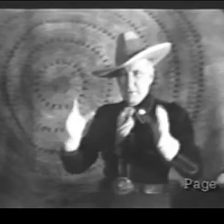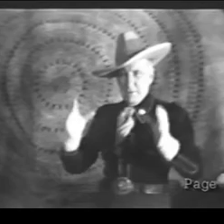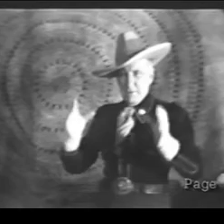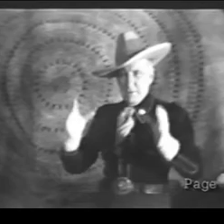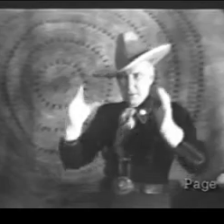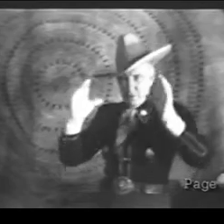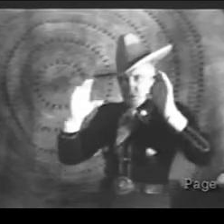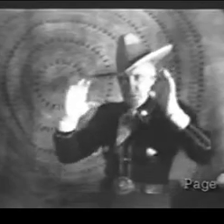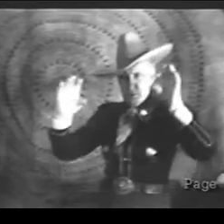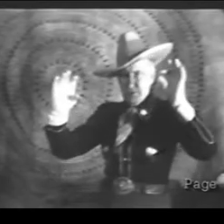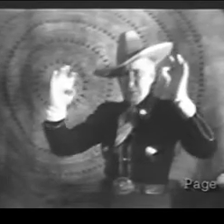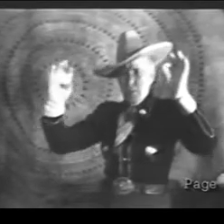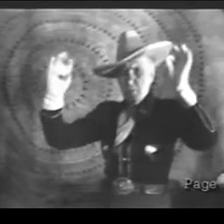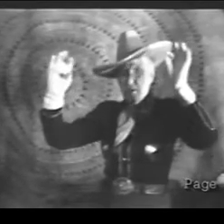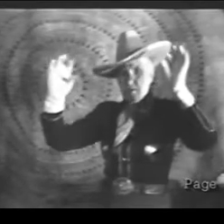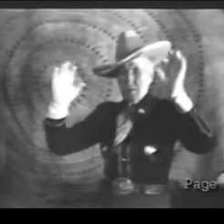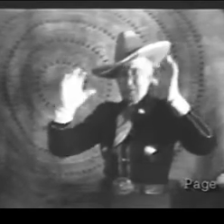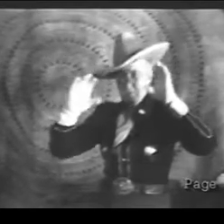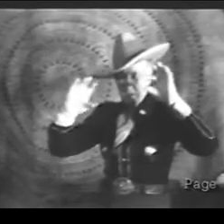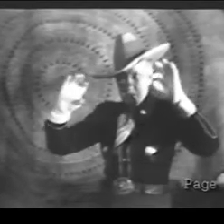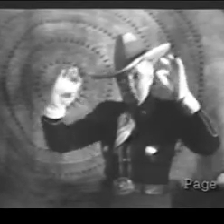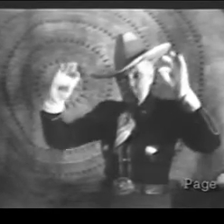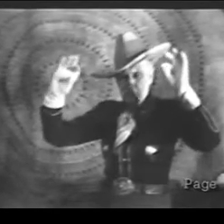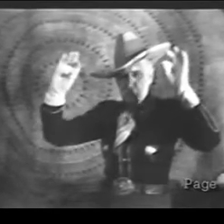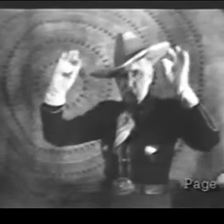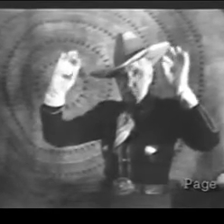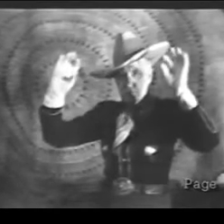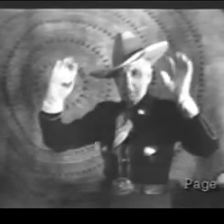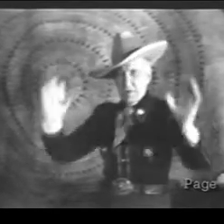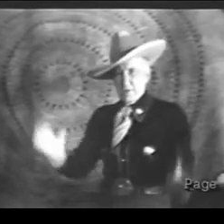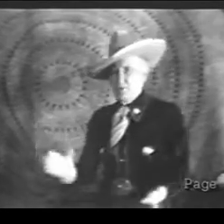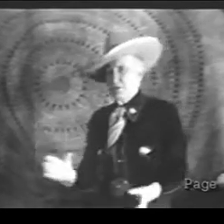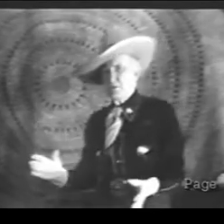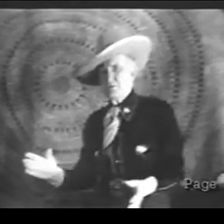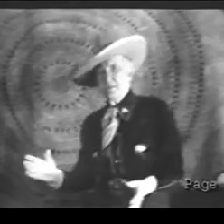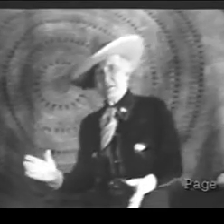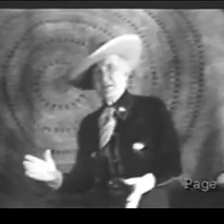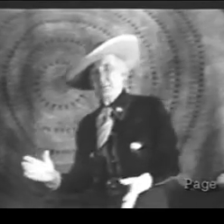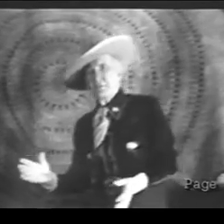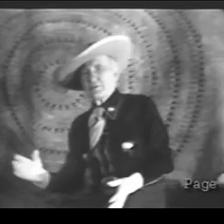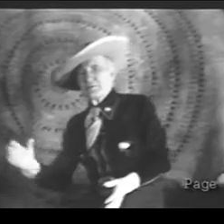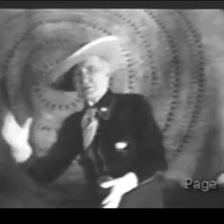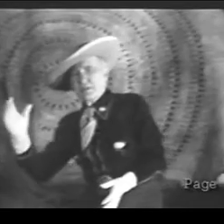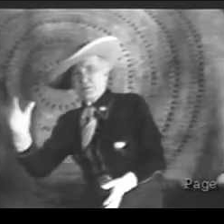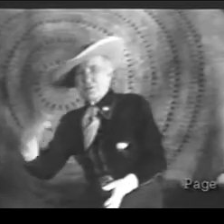ornaments. They used them on certain war bonnets. Medicine men had the horns. They used the horns for any number of things, for